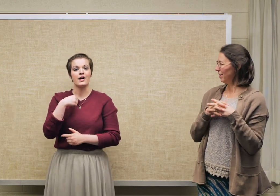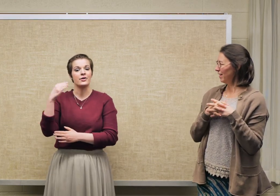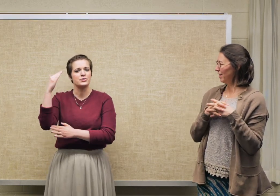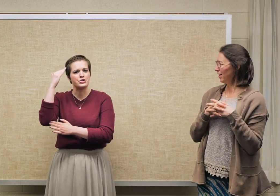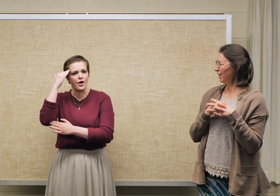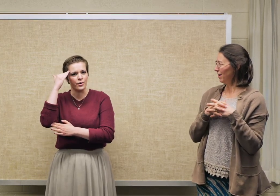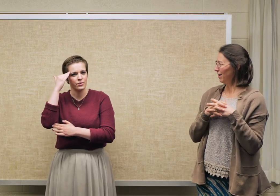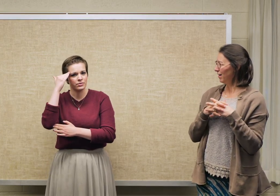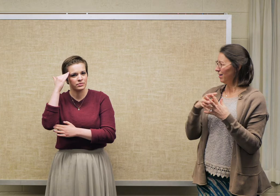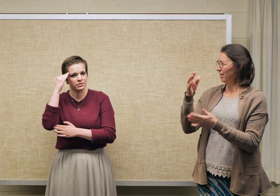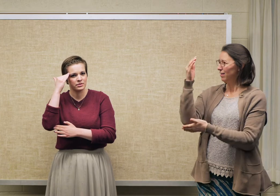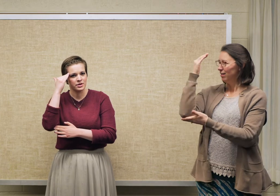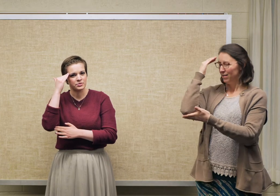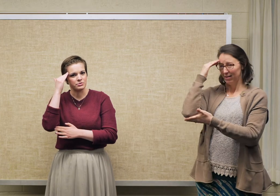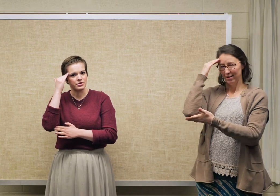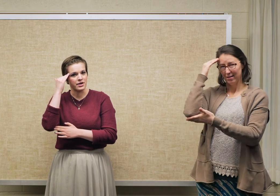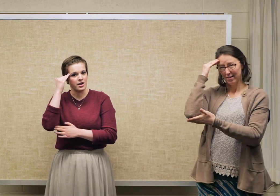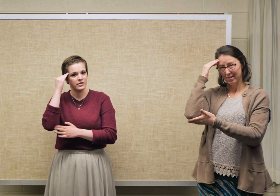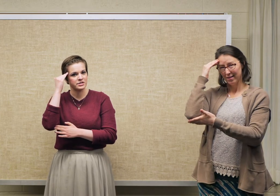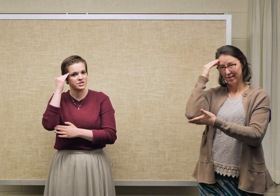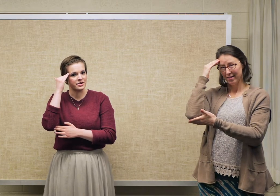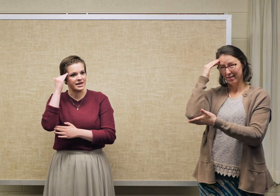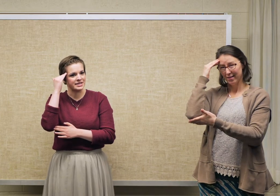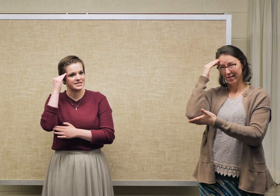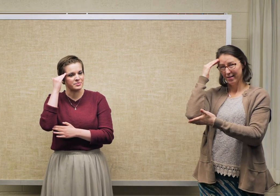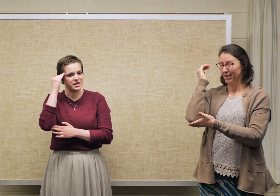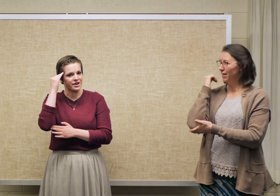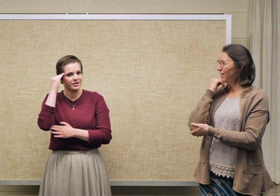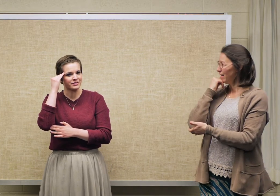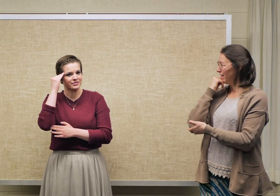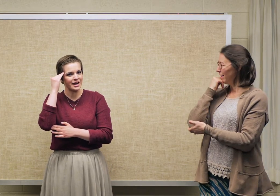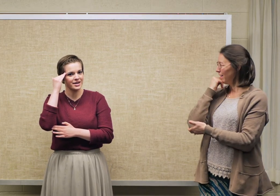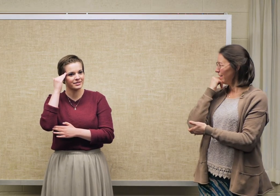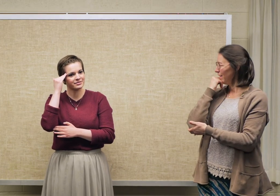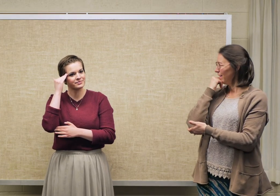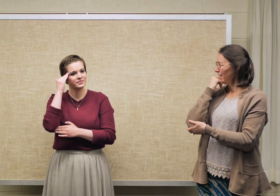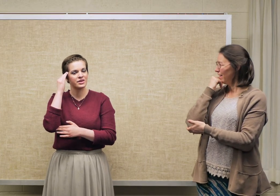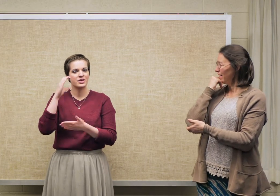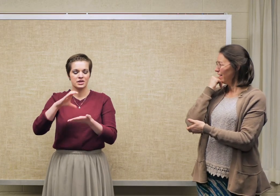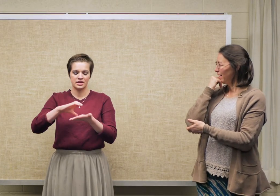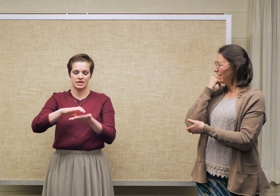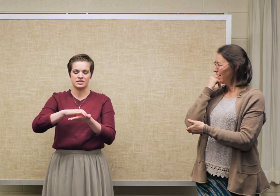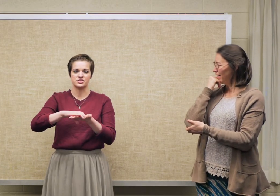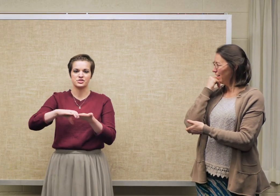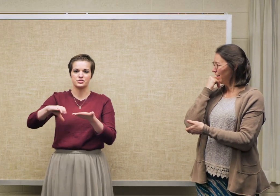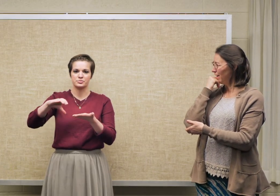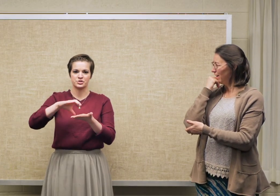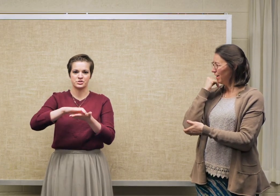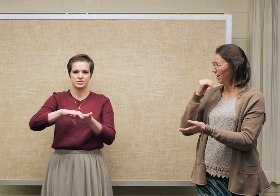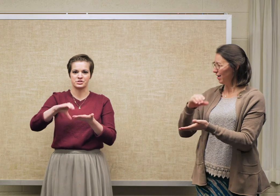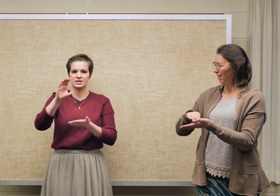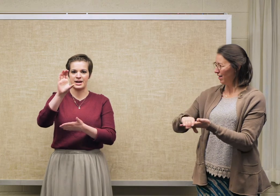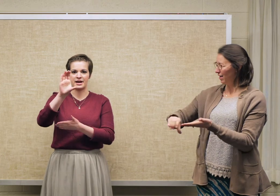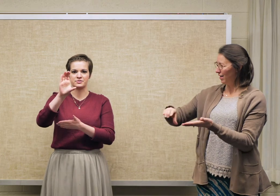I'll know. We've got knowledge in our heads up here, right? And then scriptures. You can have your